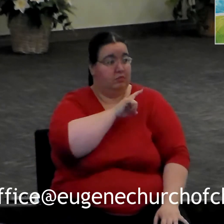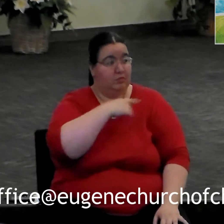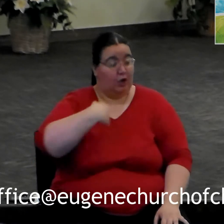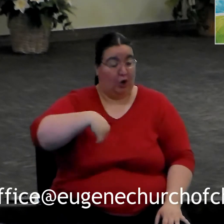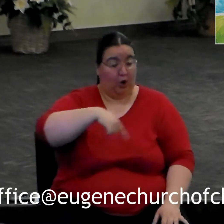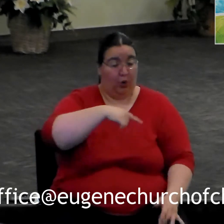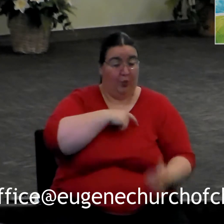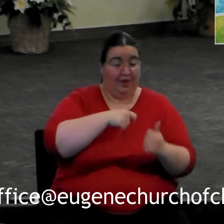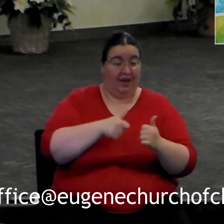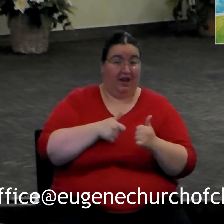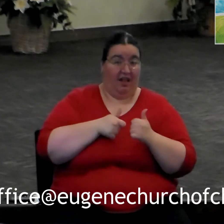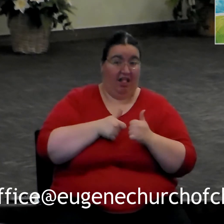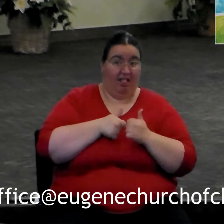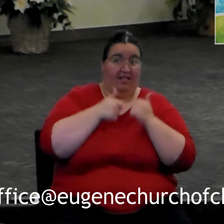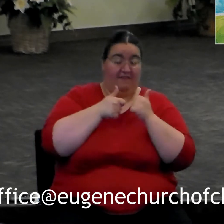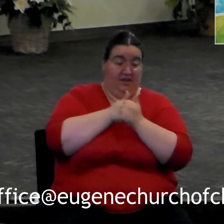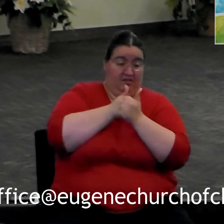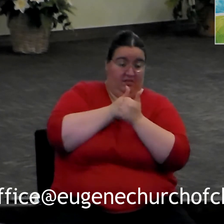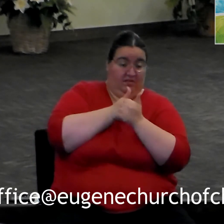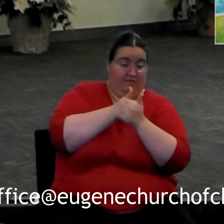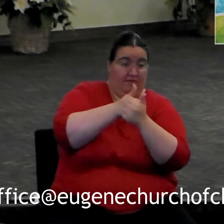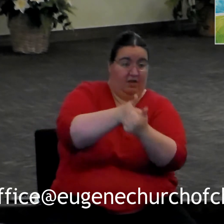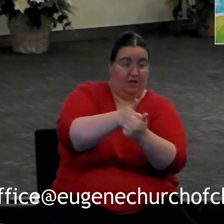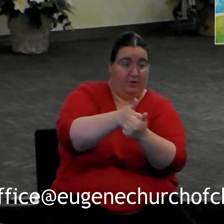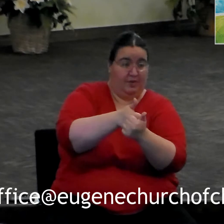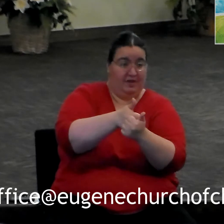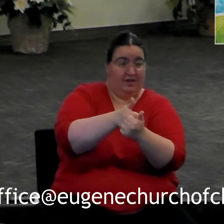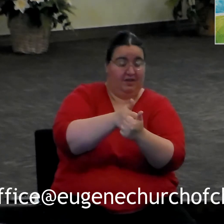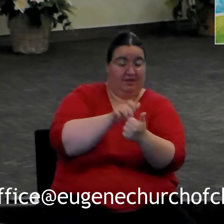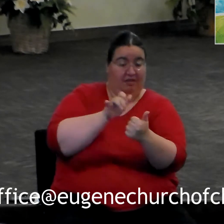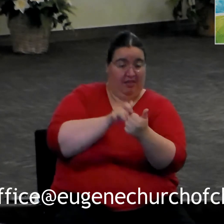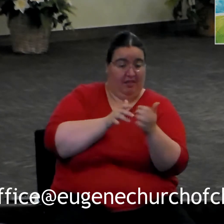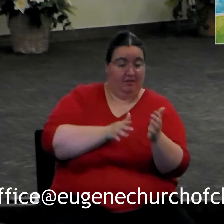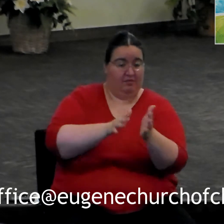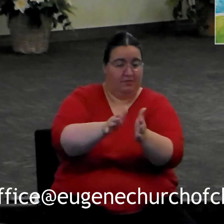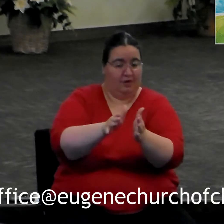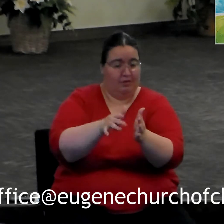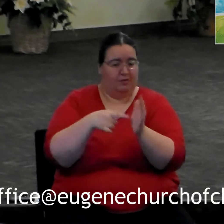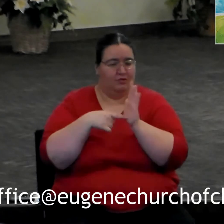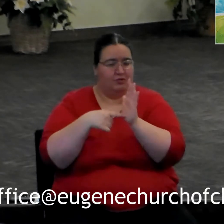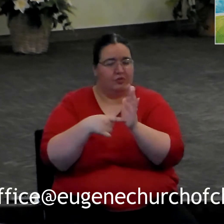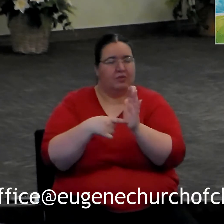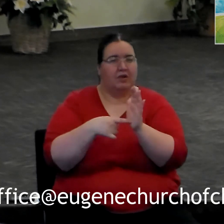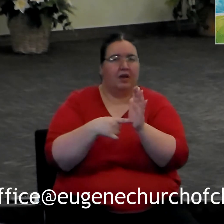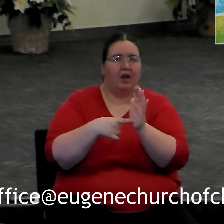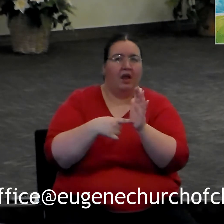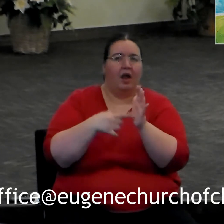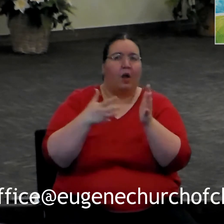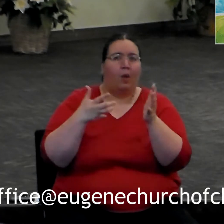eternal are what is important to us? Paul would put it in this way when he talks about the sacrifice of Jesus.